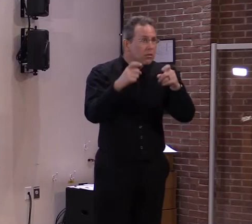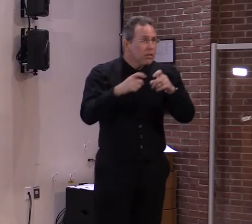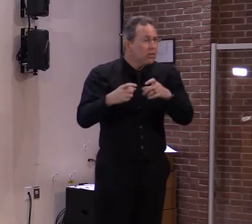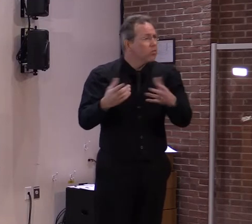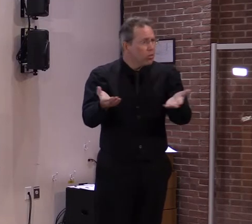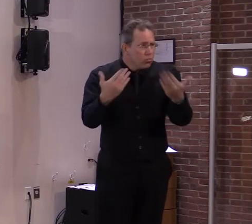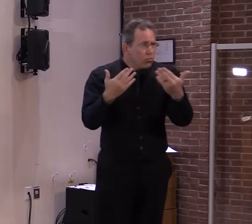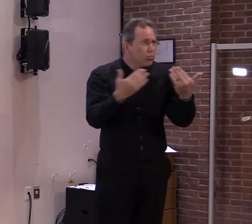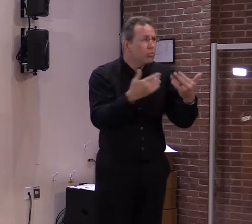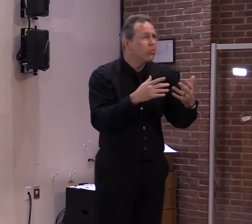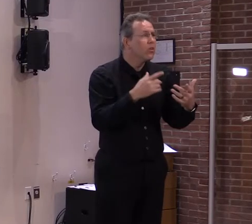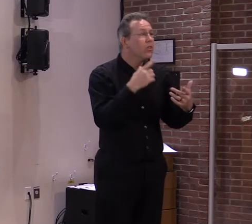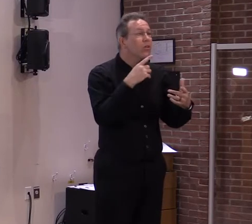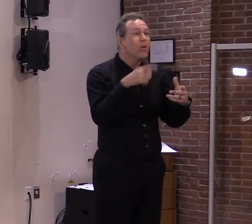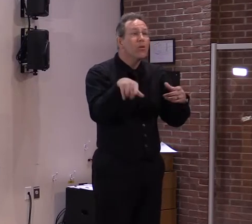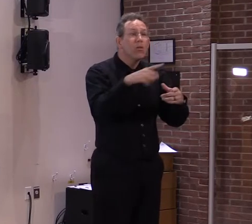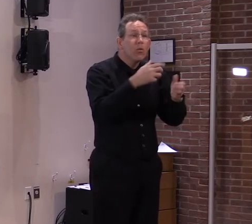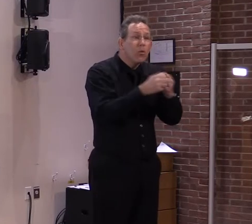aren't.